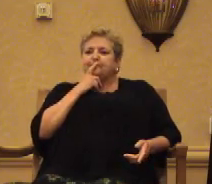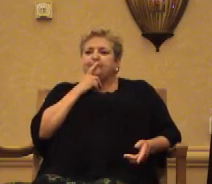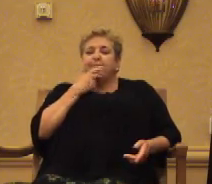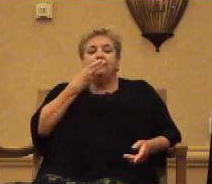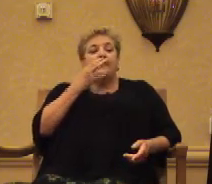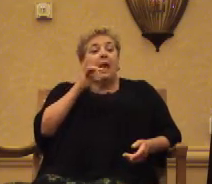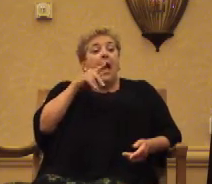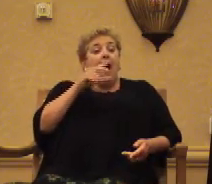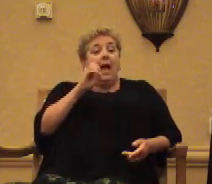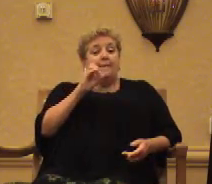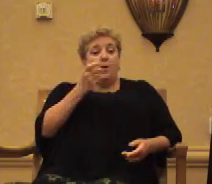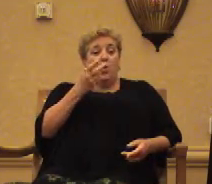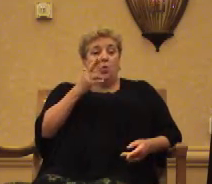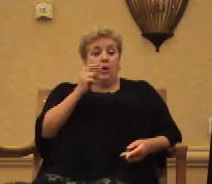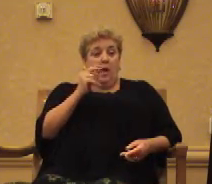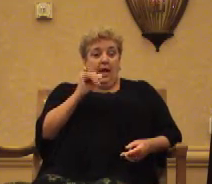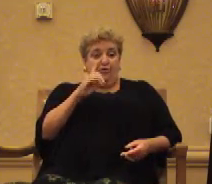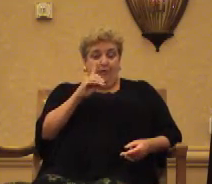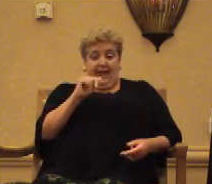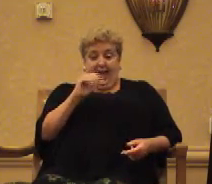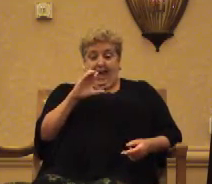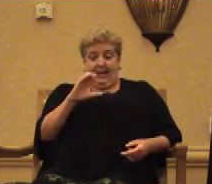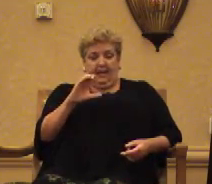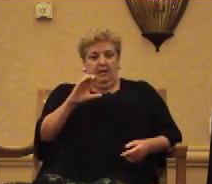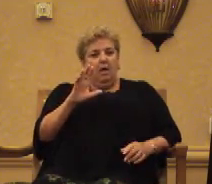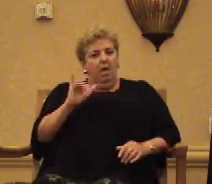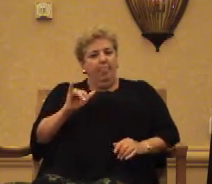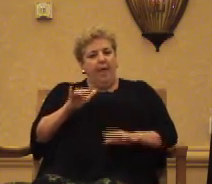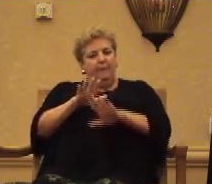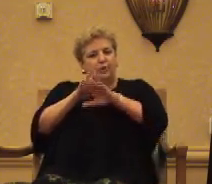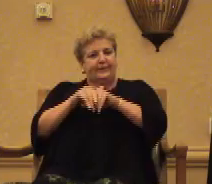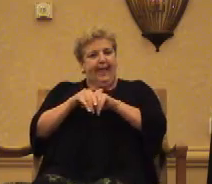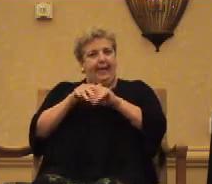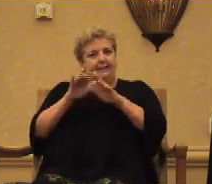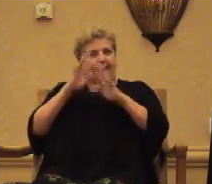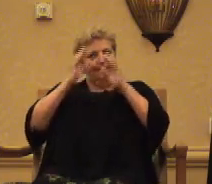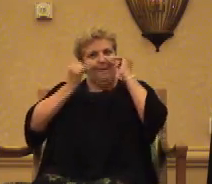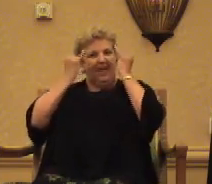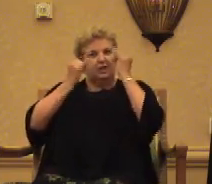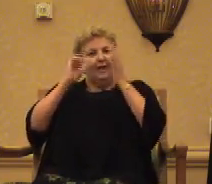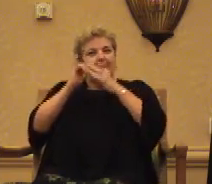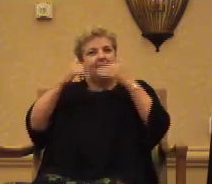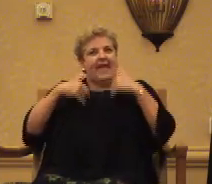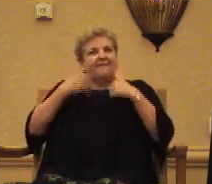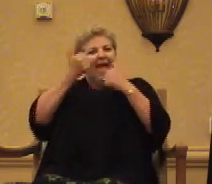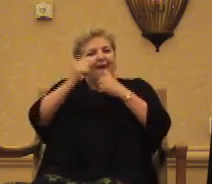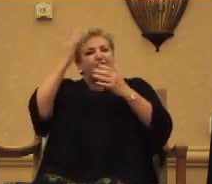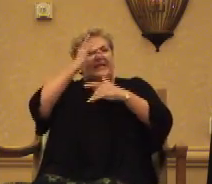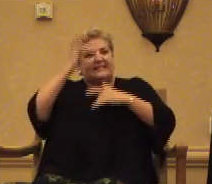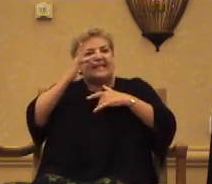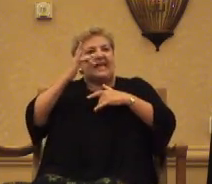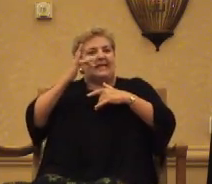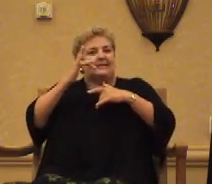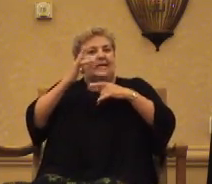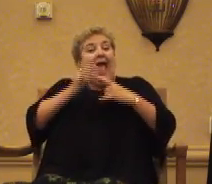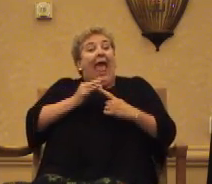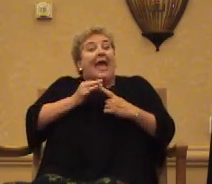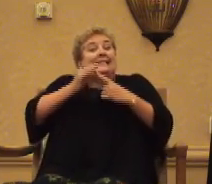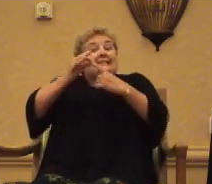Hypochondriacs imagine that they have every single disease on the planet except alcoholism. They never imagine that